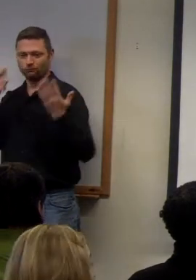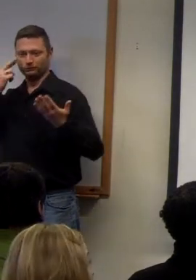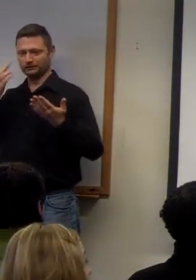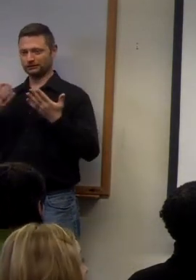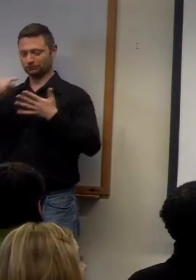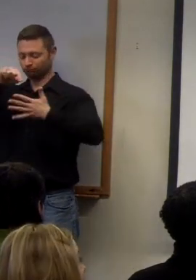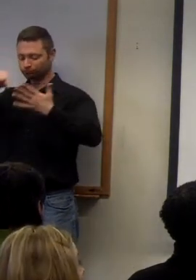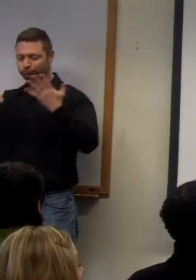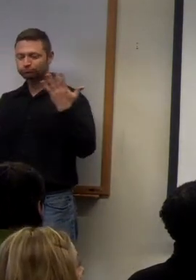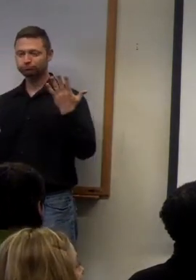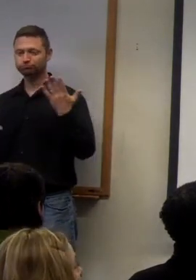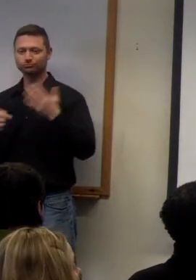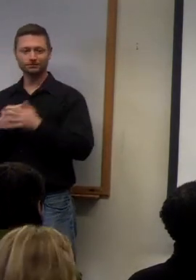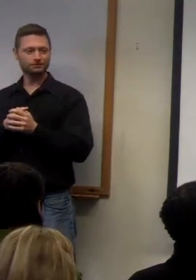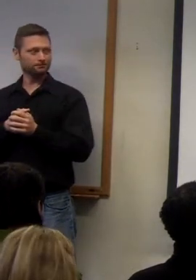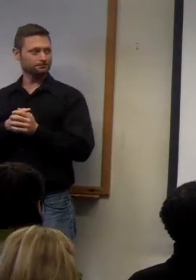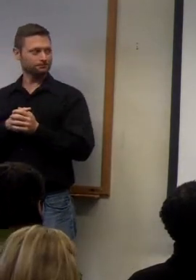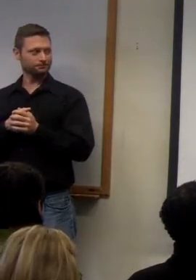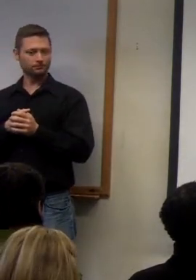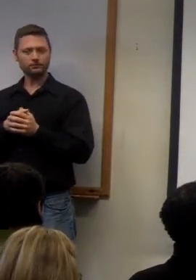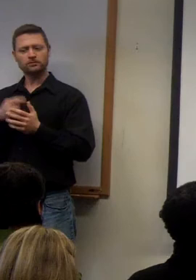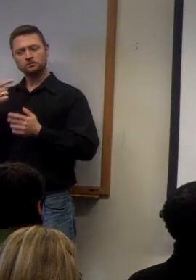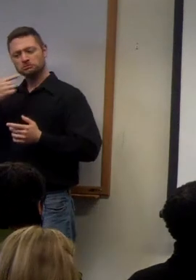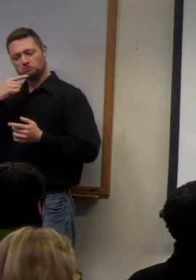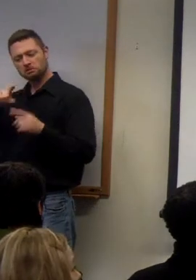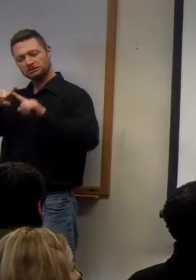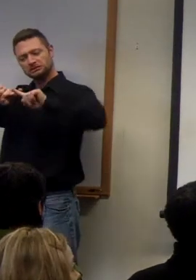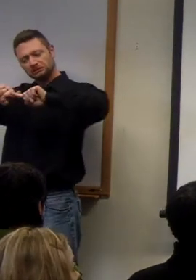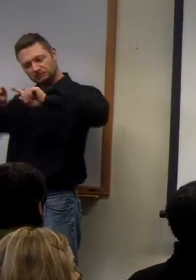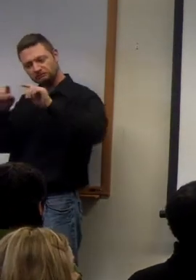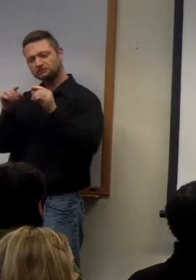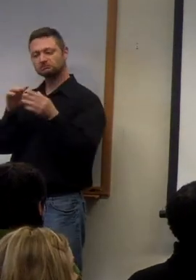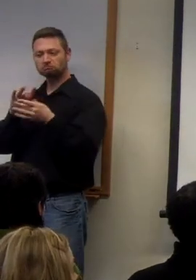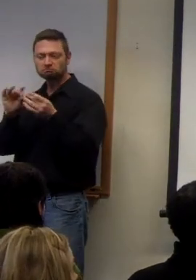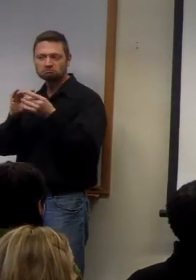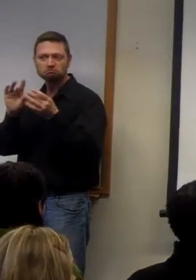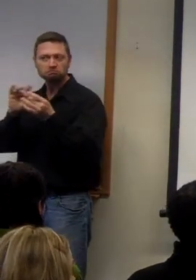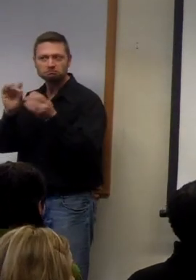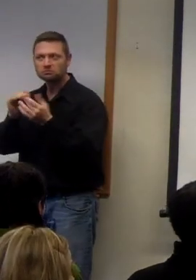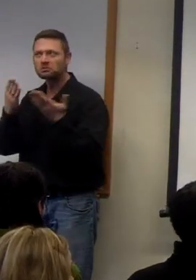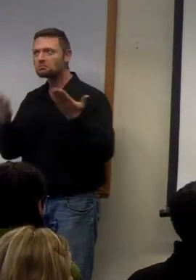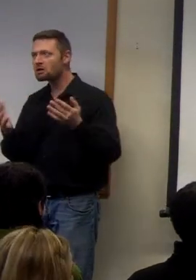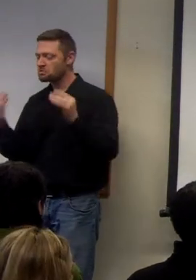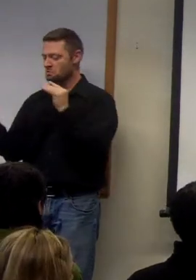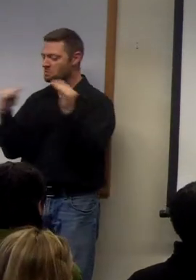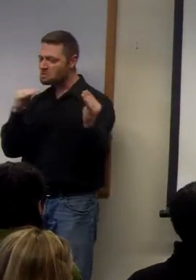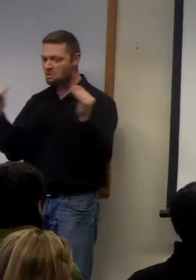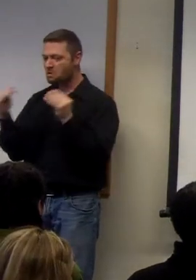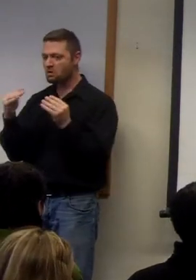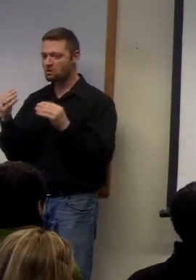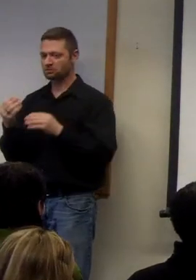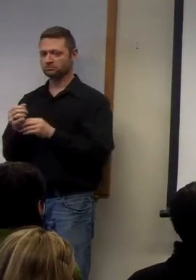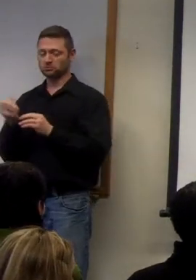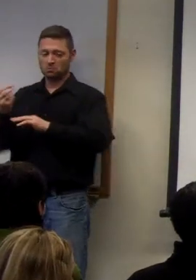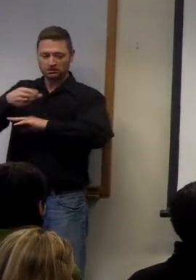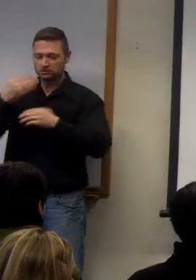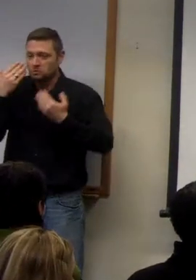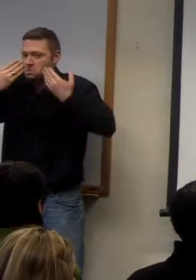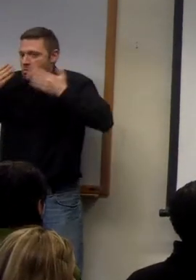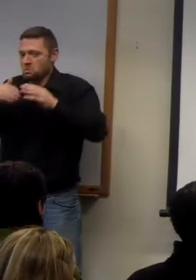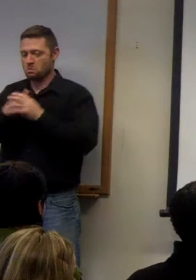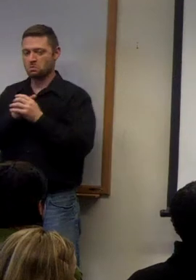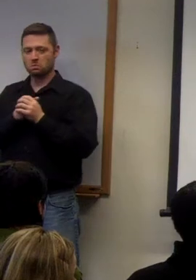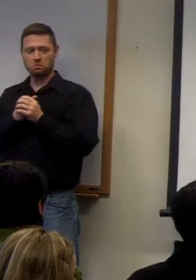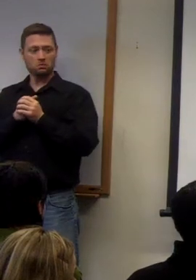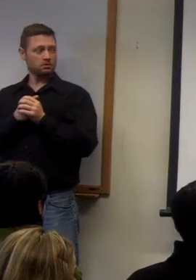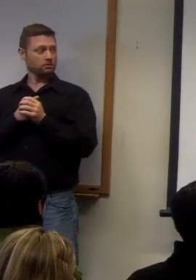she listed a couple of things that she thought was going on. You mentioned war and oppression, you know, power dynamics and all that. And so I let her